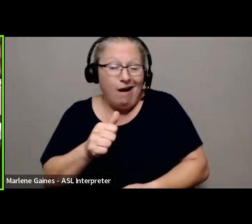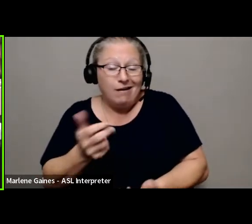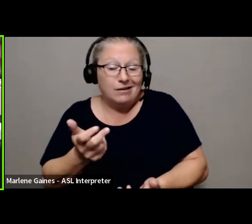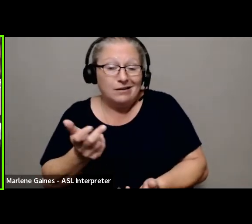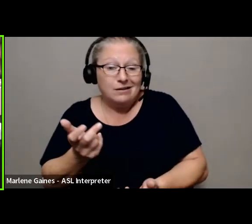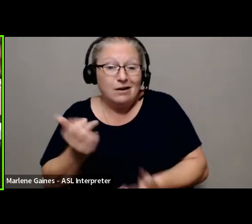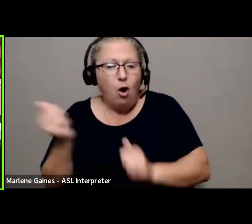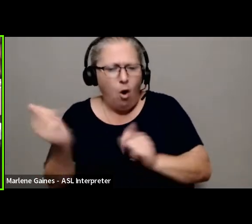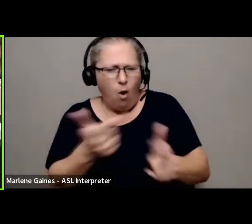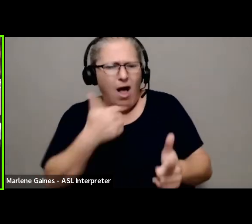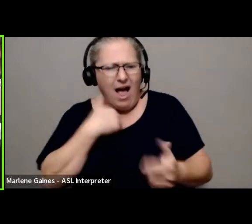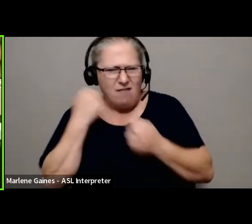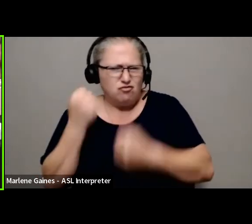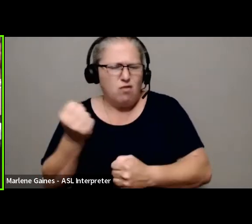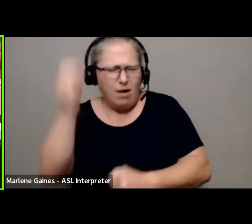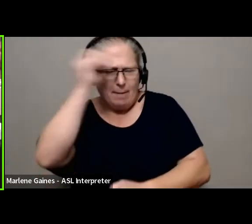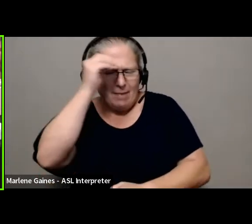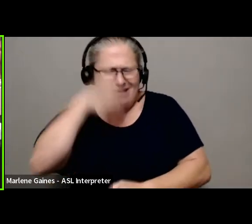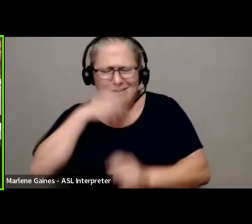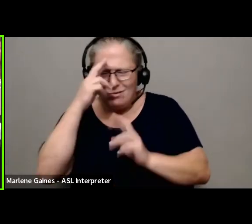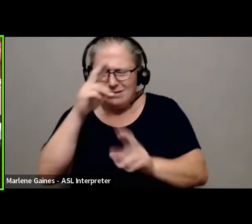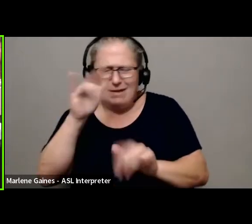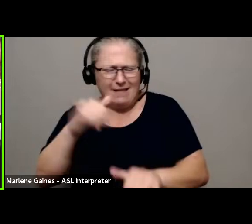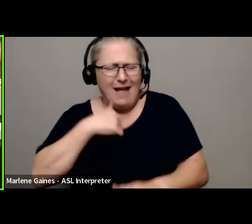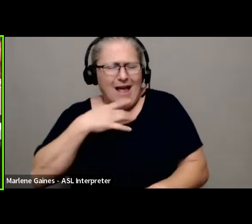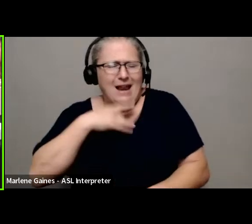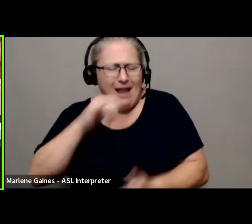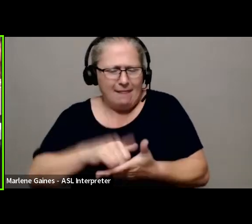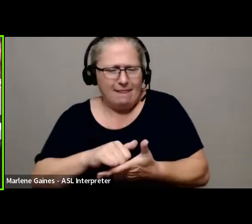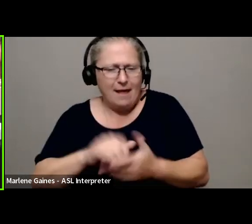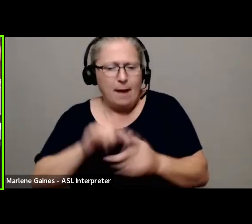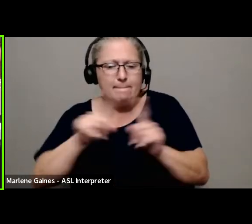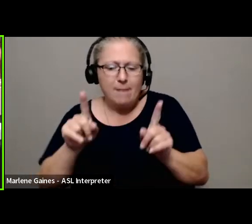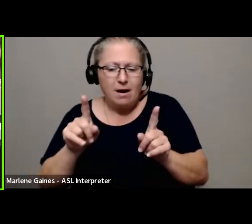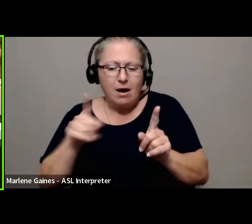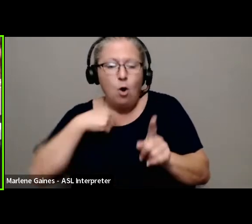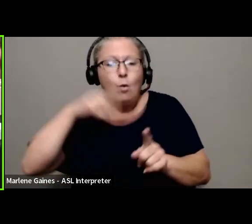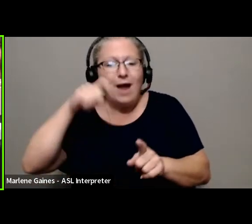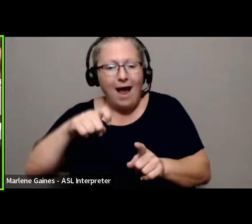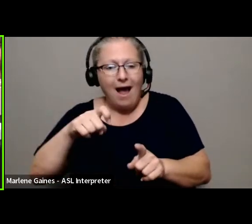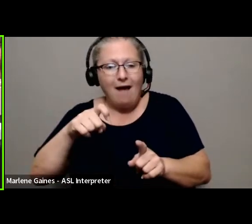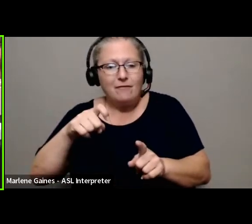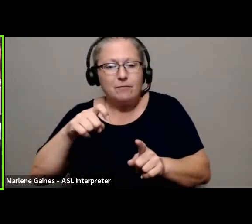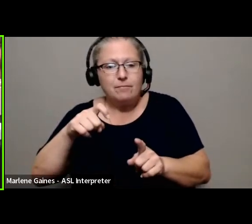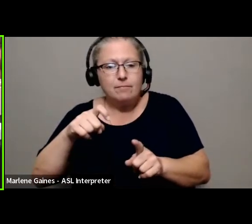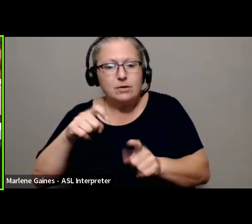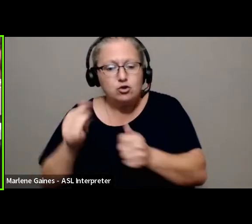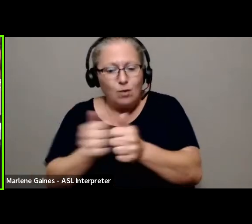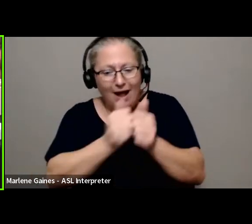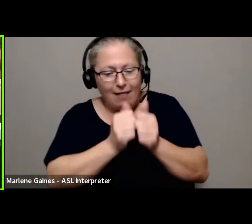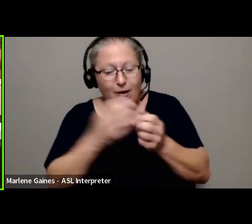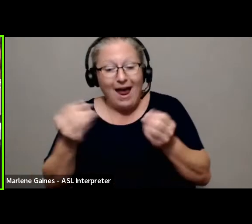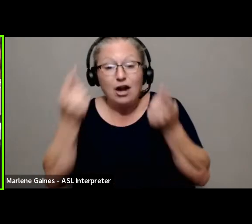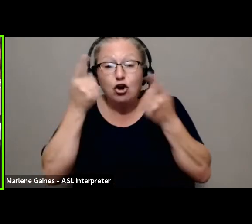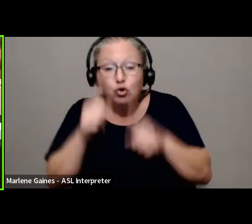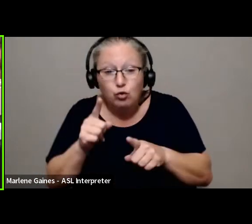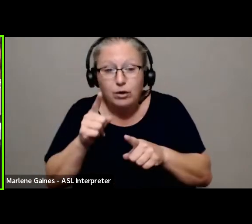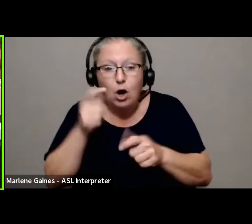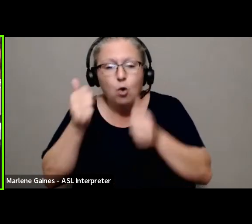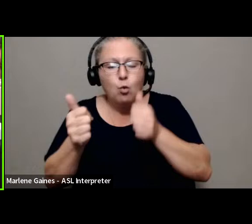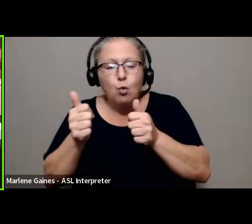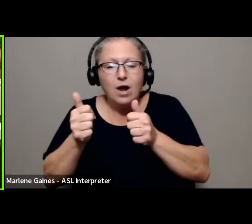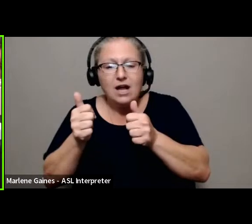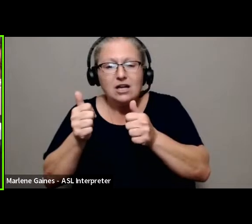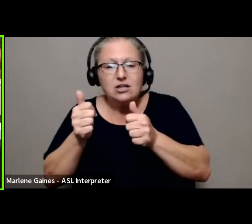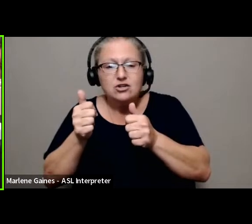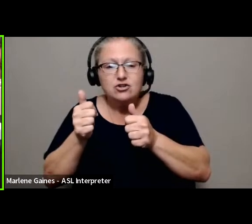I mean, we all have very strong opinions and I respect that and I like that. But we need to be able to come together at least and agree what direction the district